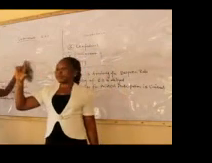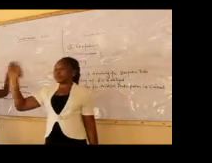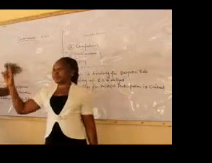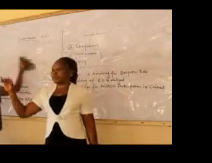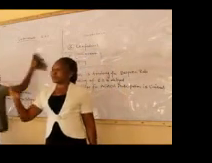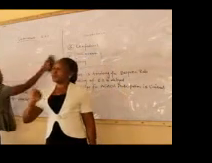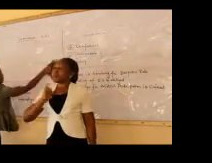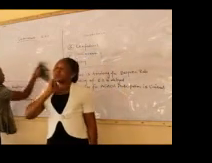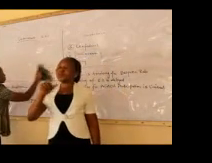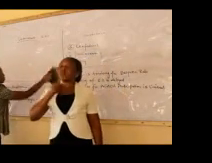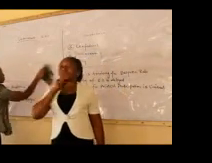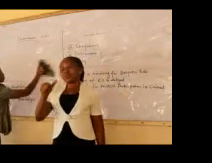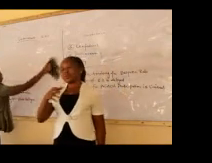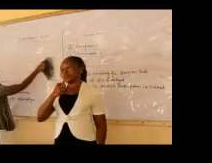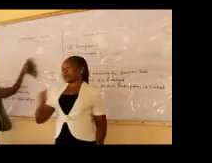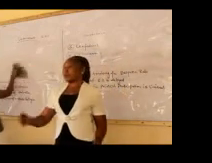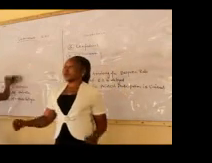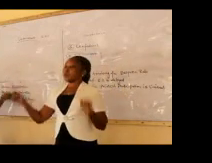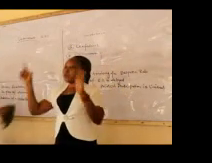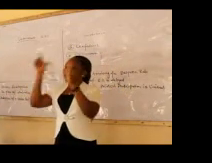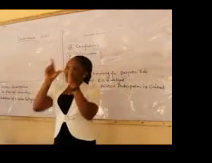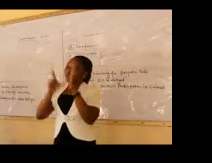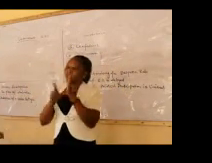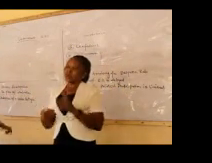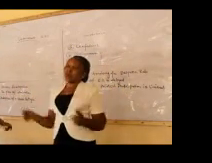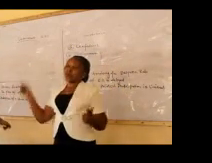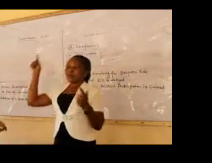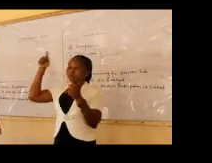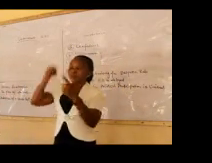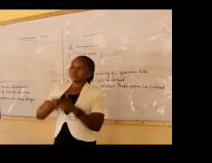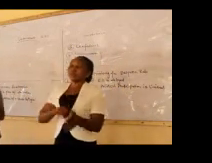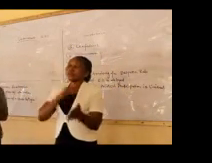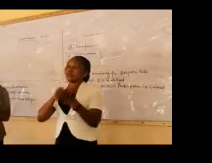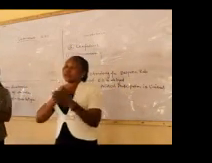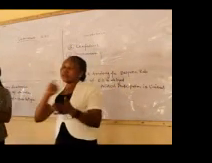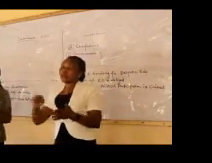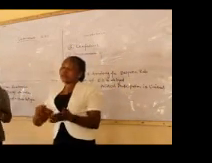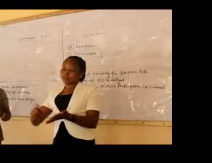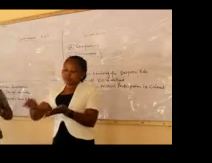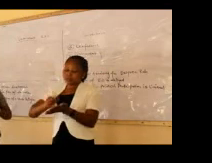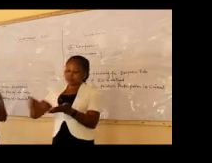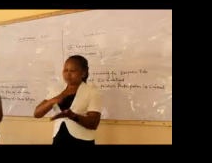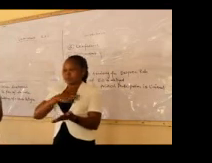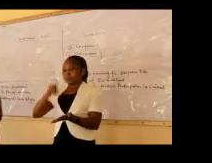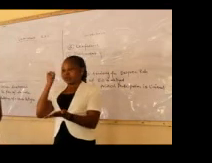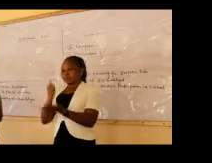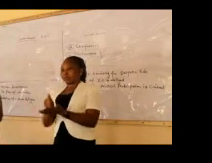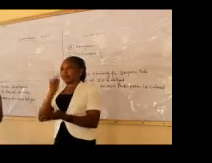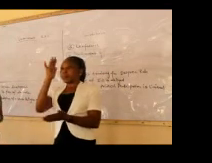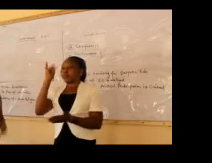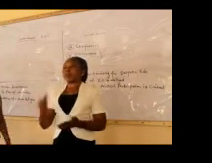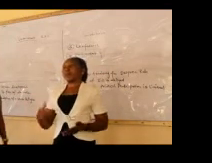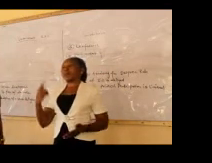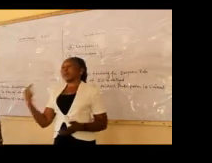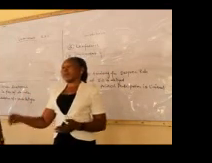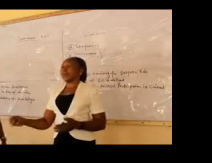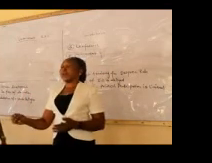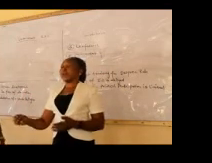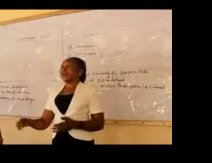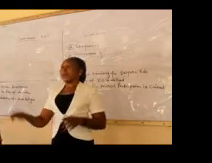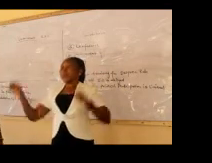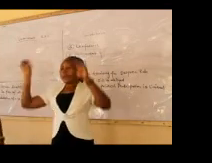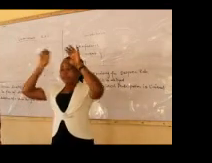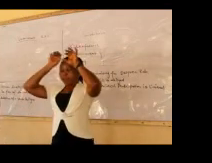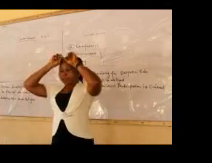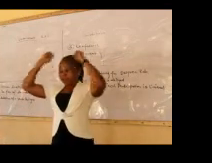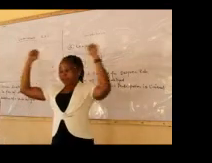is not yet a law until it is signed by the executive or by the president.